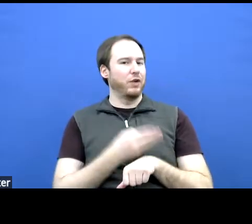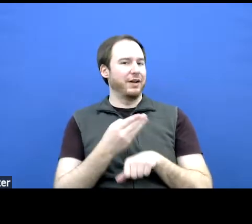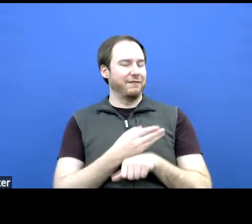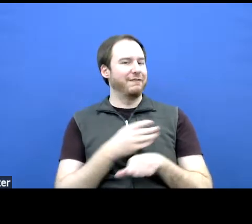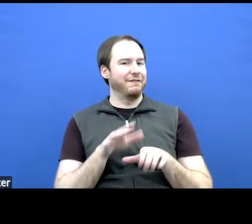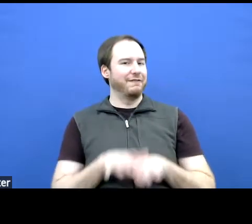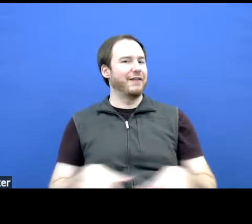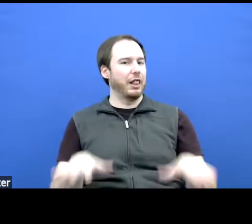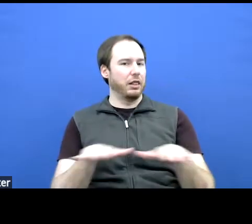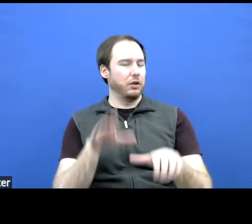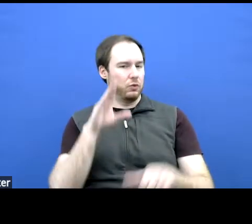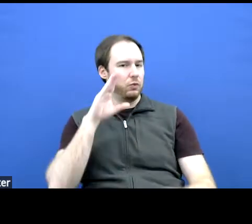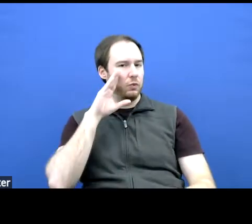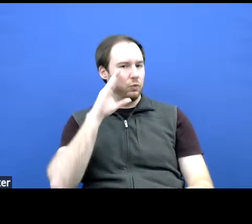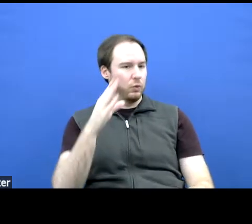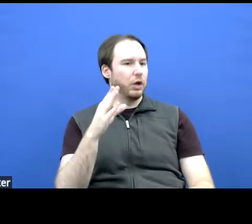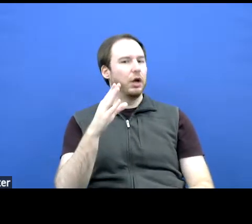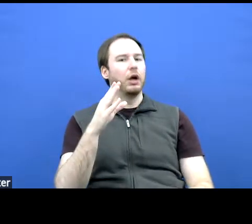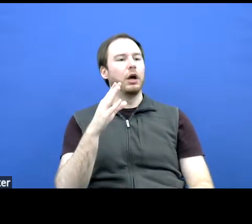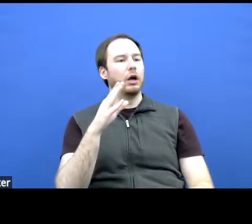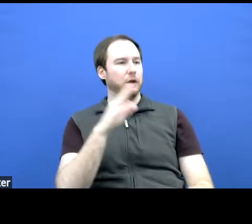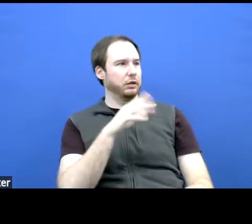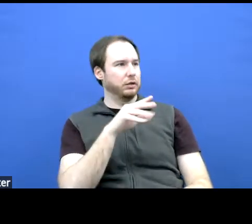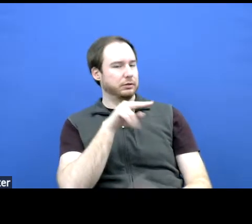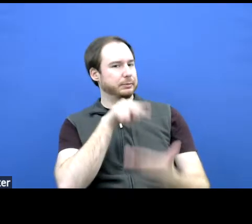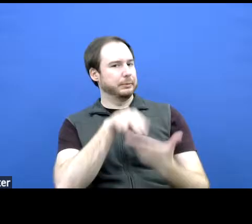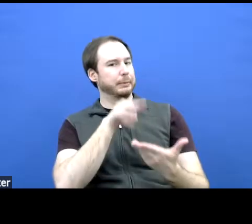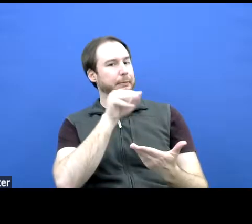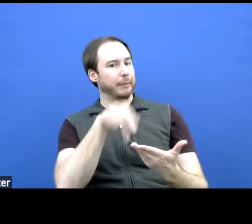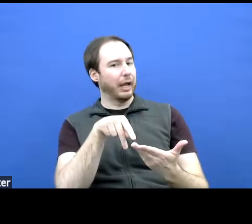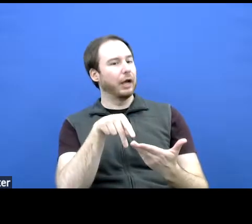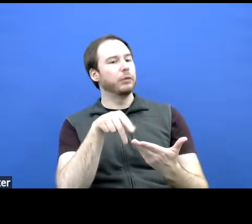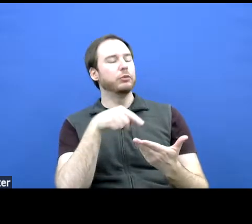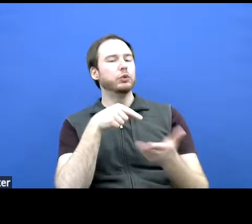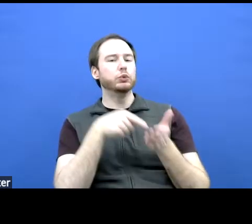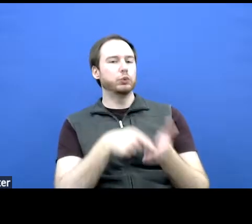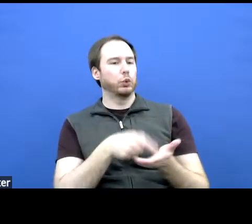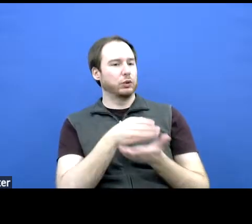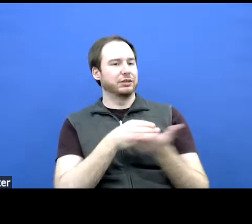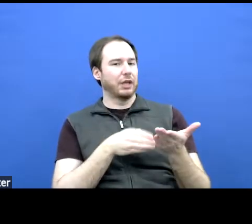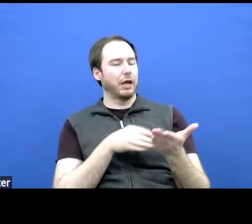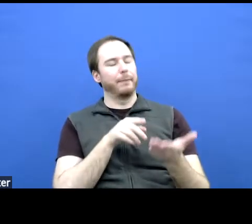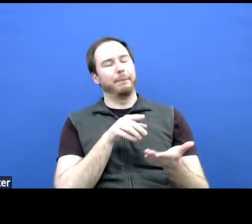those. The one map, as you showed, which was illustrating some of the